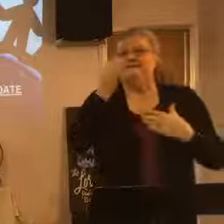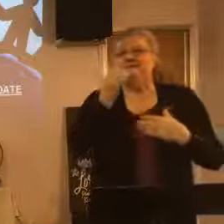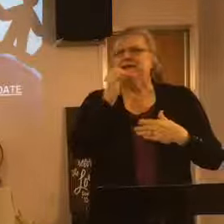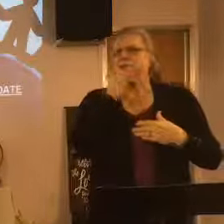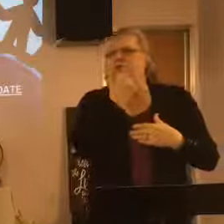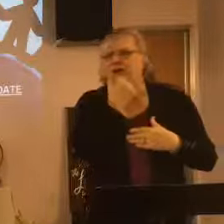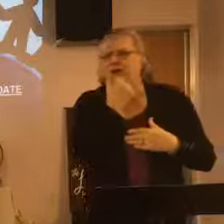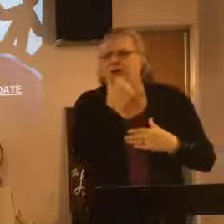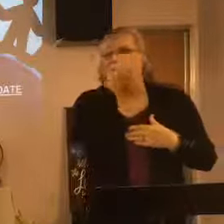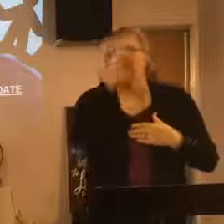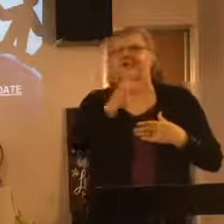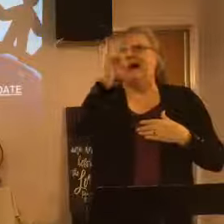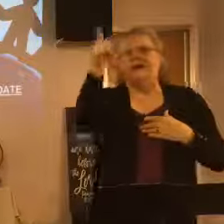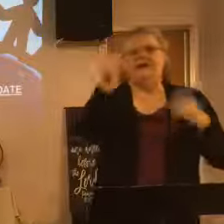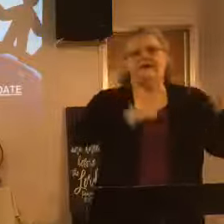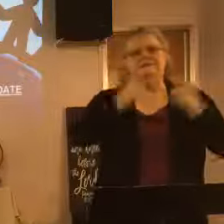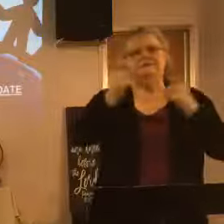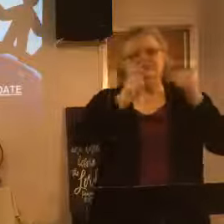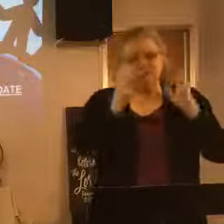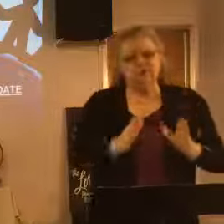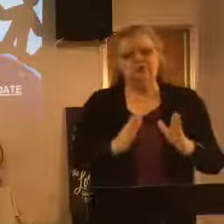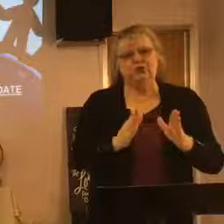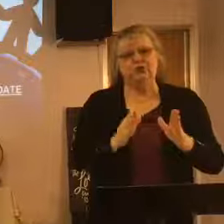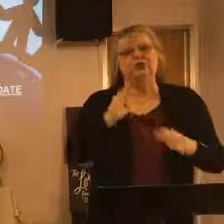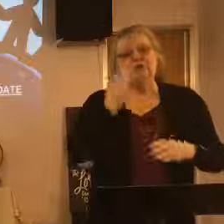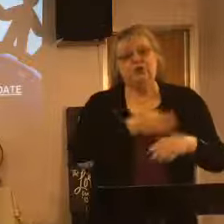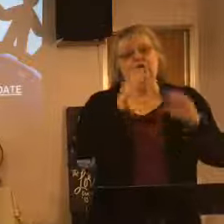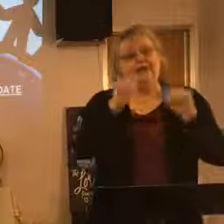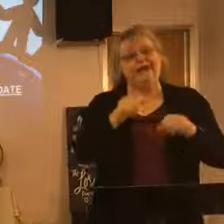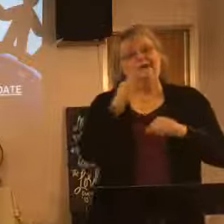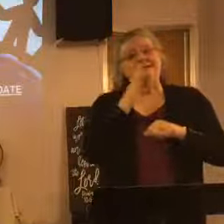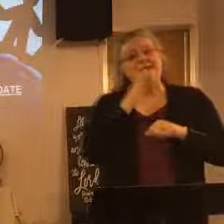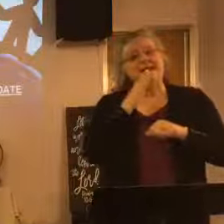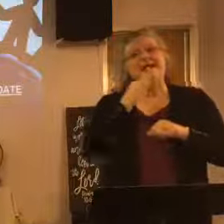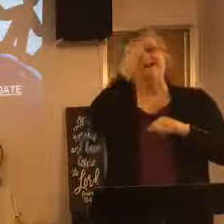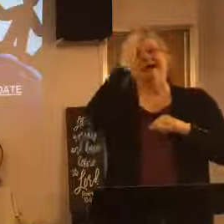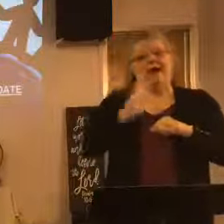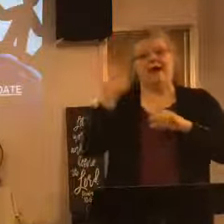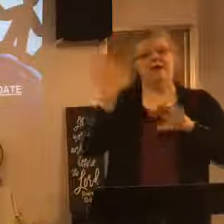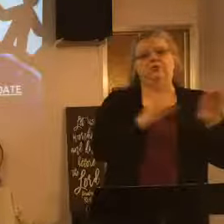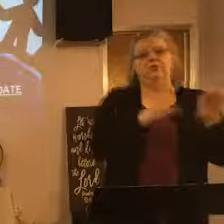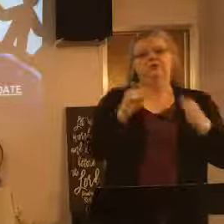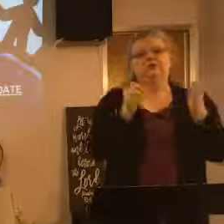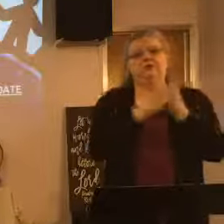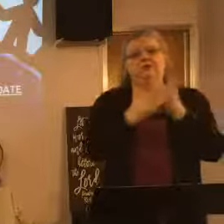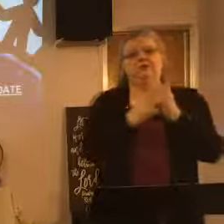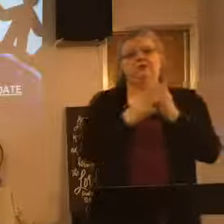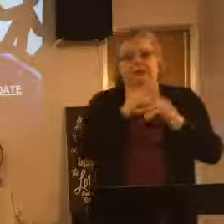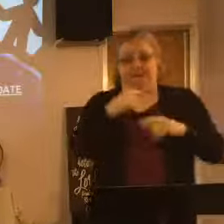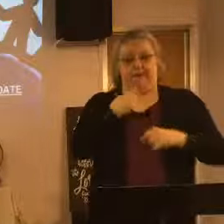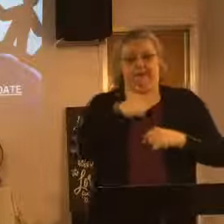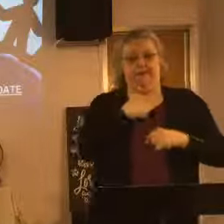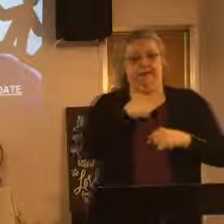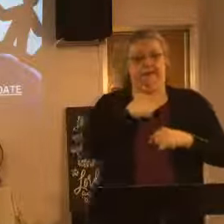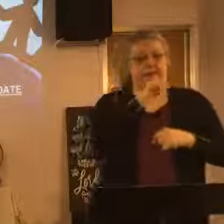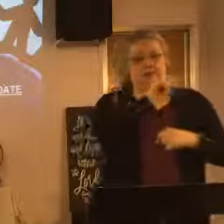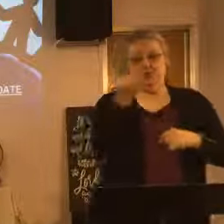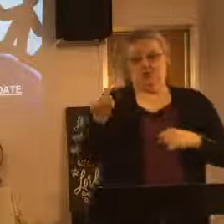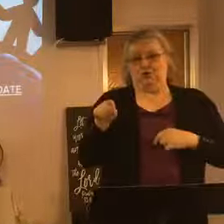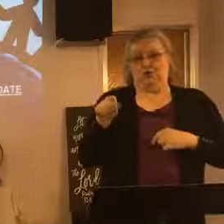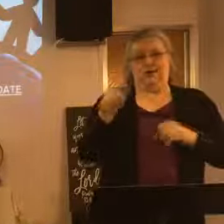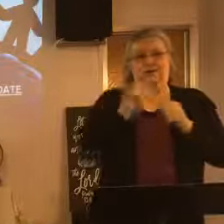so long, God is the ruler yet. And so we can say, God is going to do something, but me and you